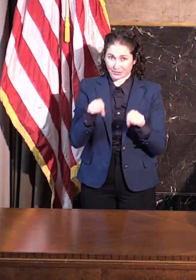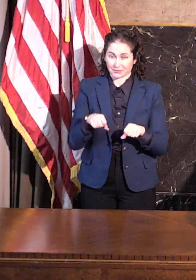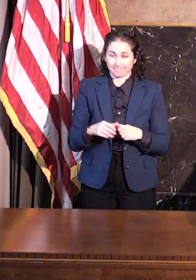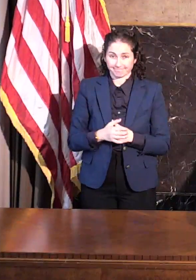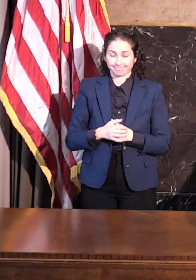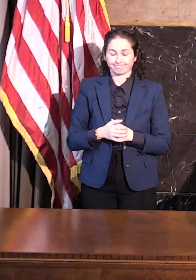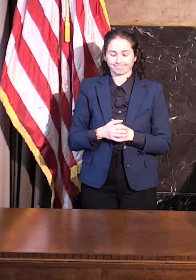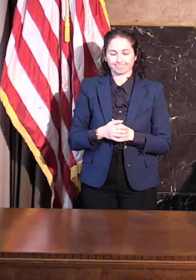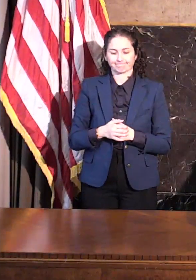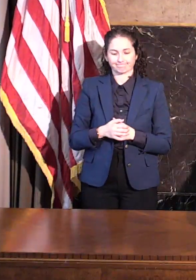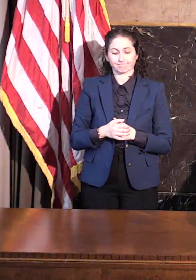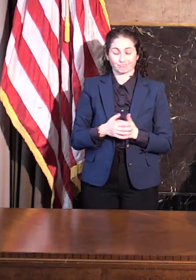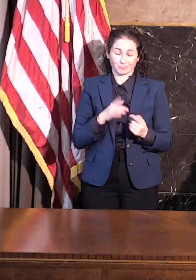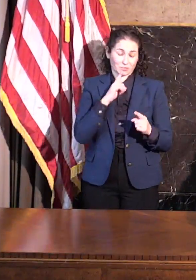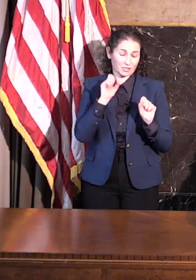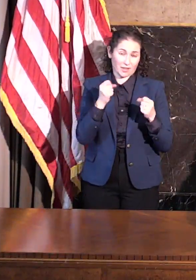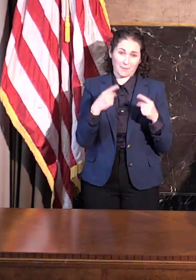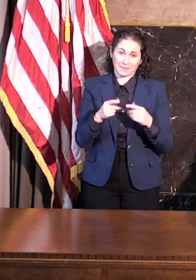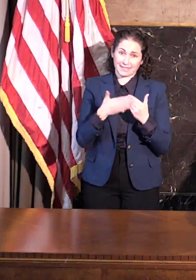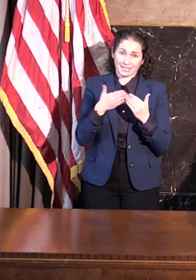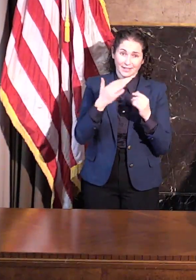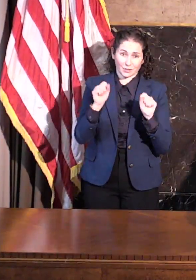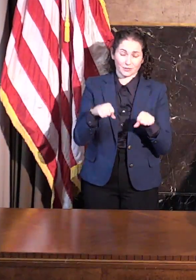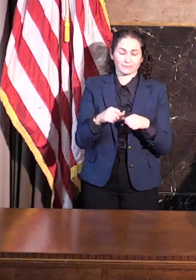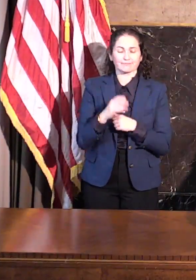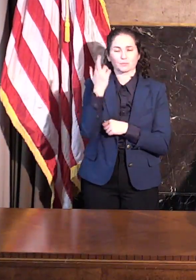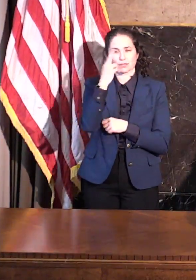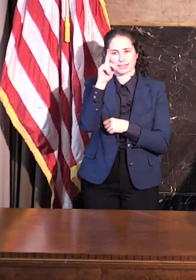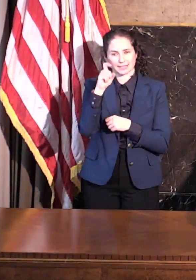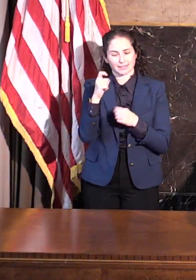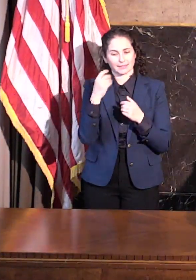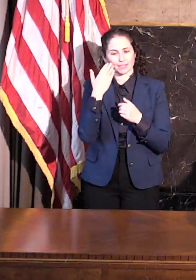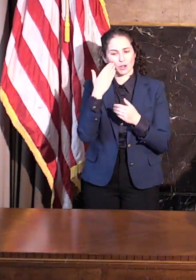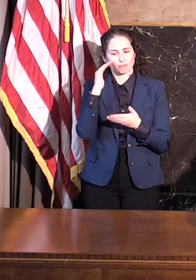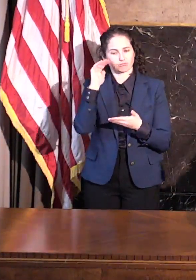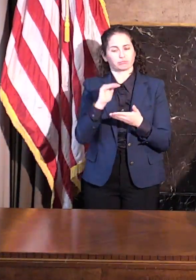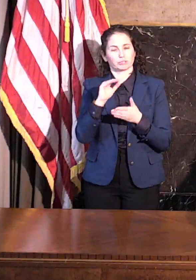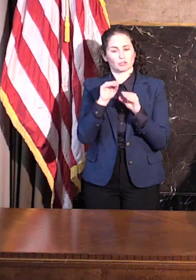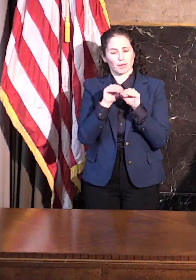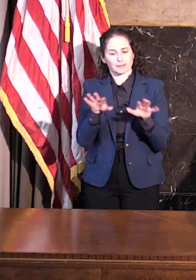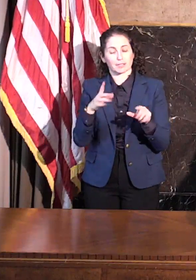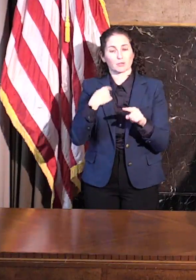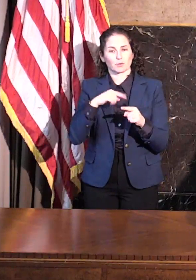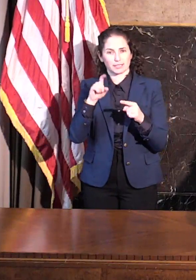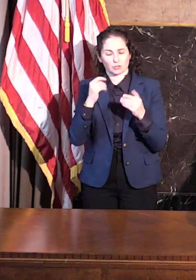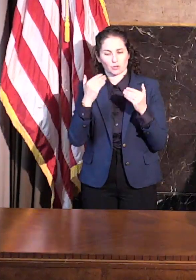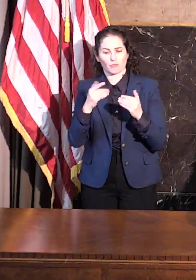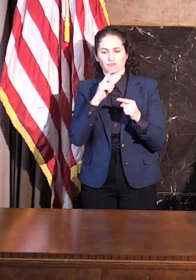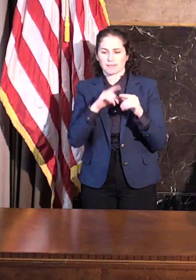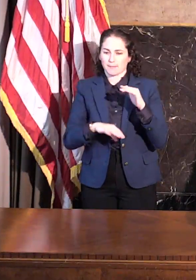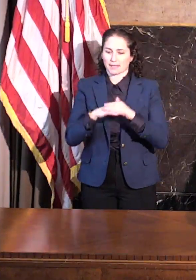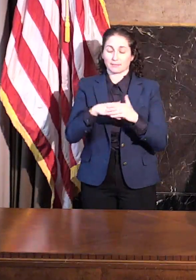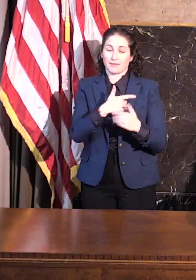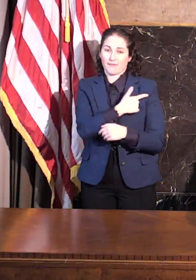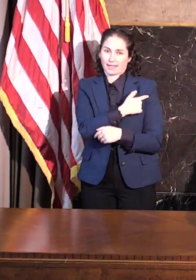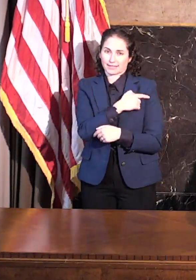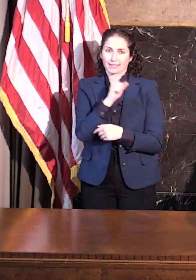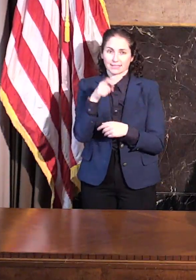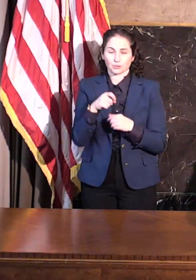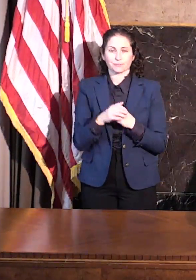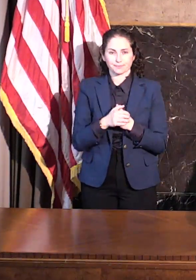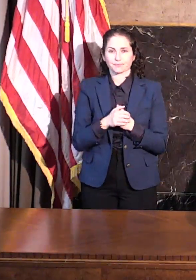it. And I'm going to be able to do that now with my mother for the first time in over a